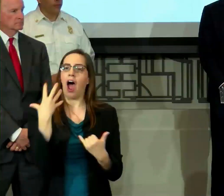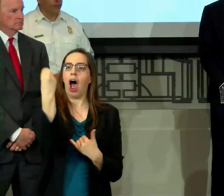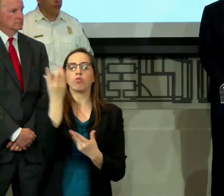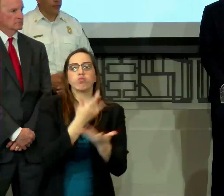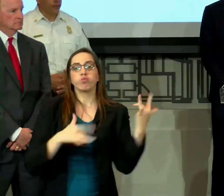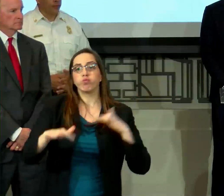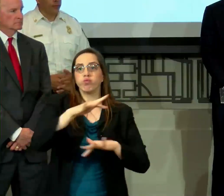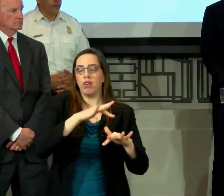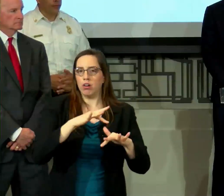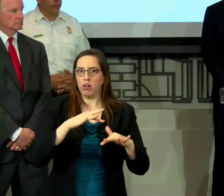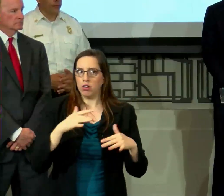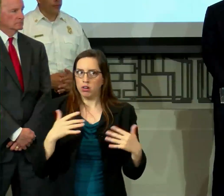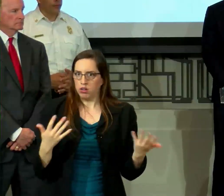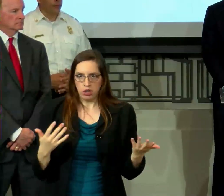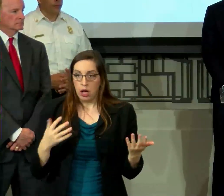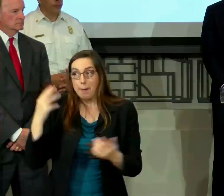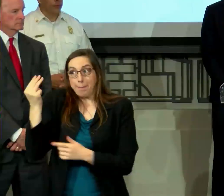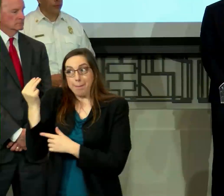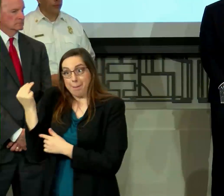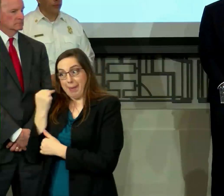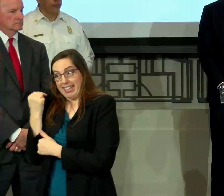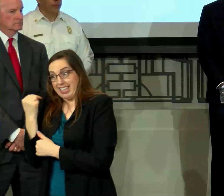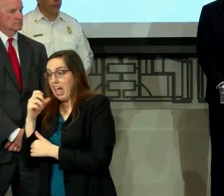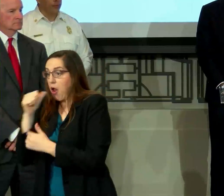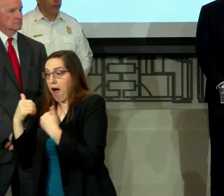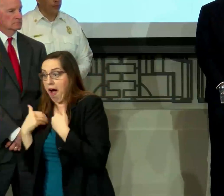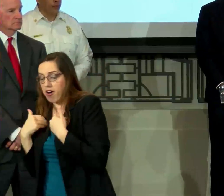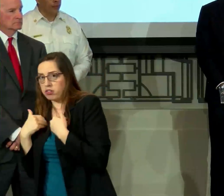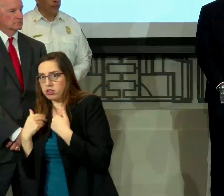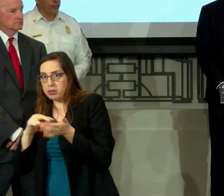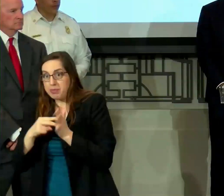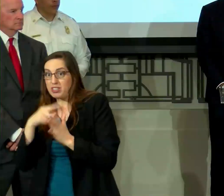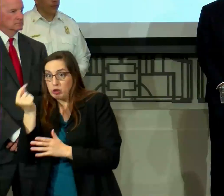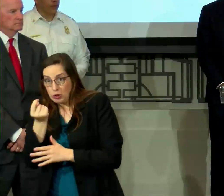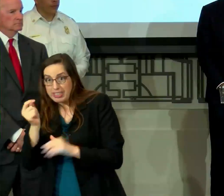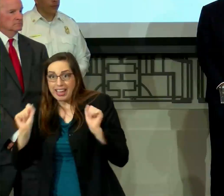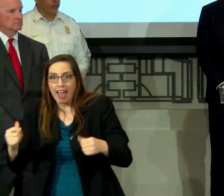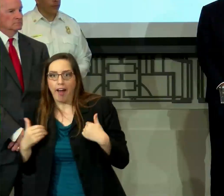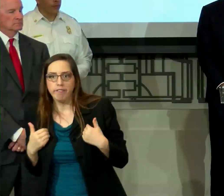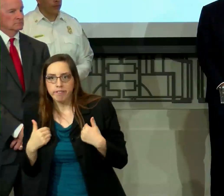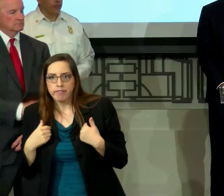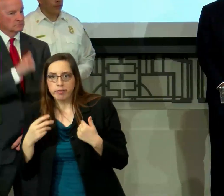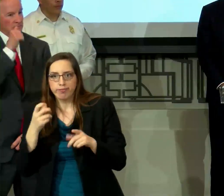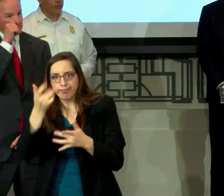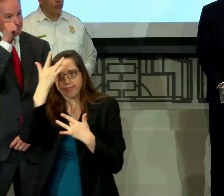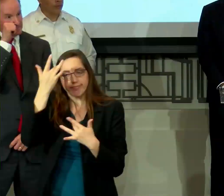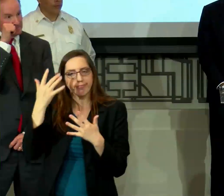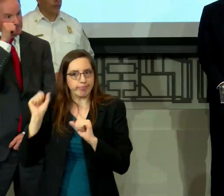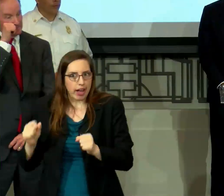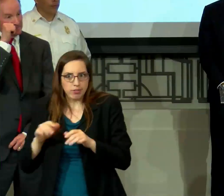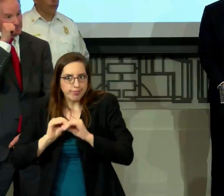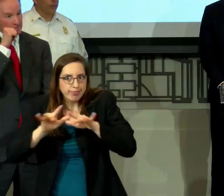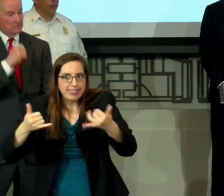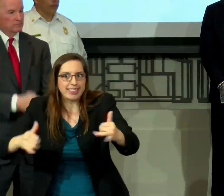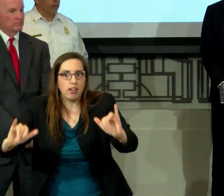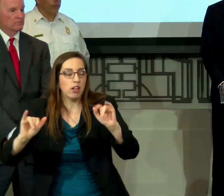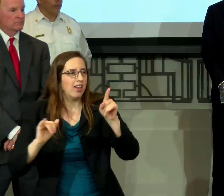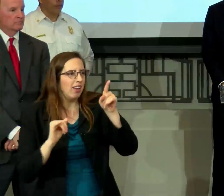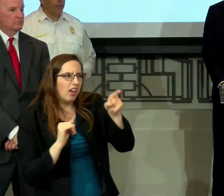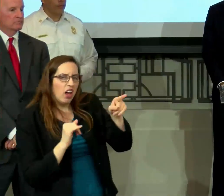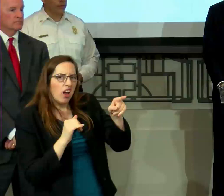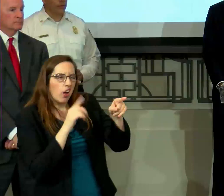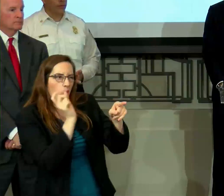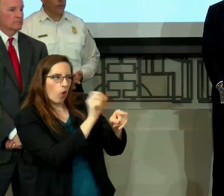of protection because you tested negative. It just means on a Monday, you didn't have it. You could have got it on Tuesday. Have you seen any of the purported 10-minute,